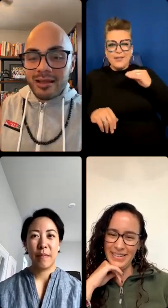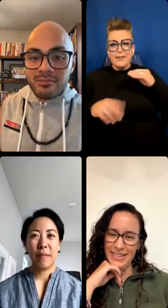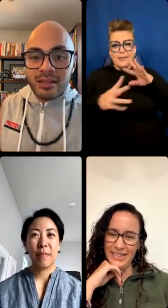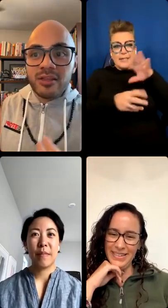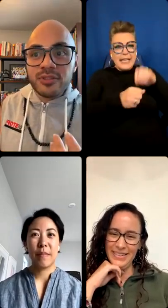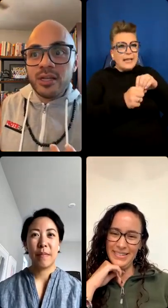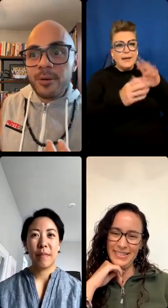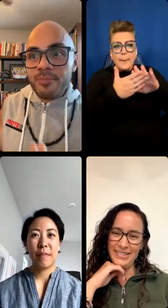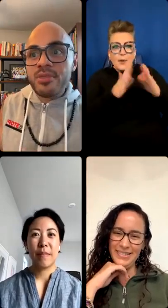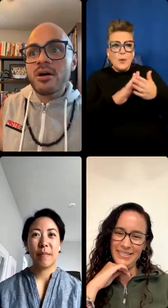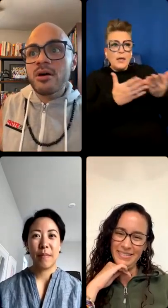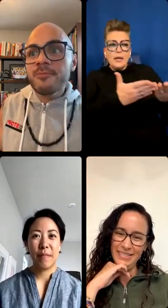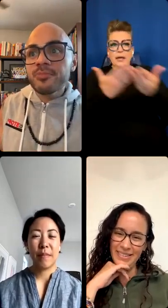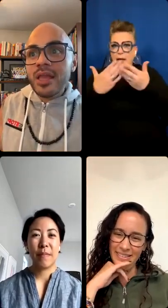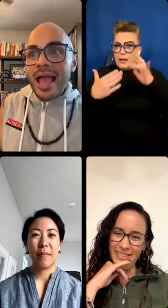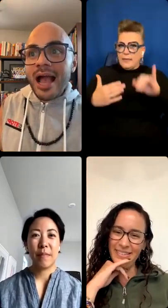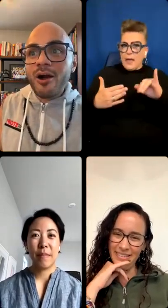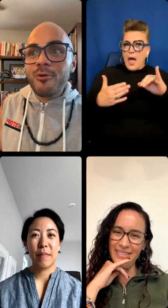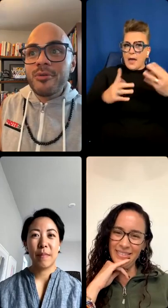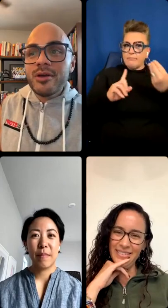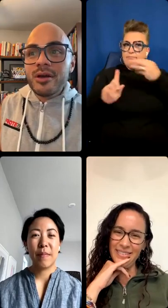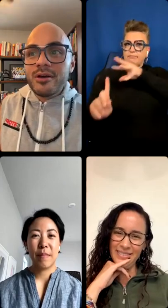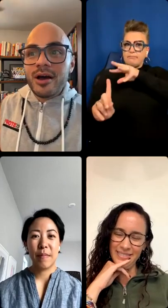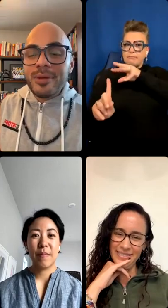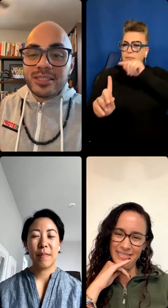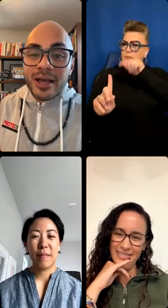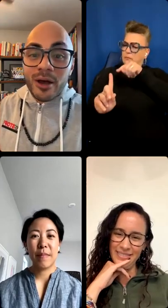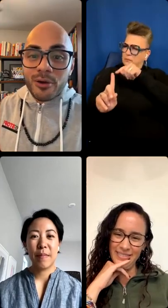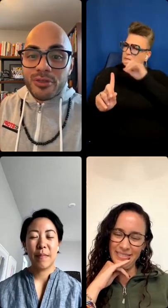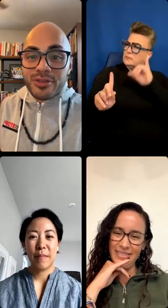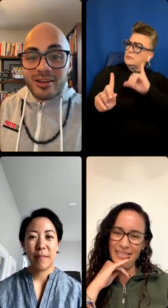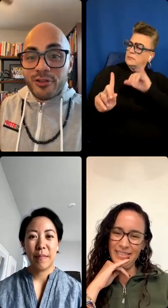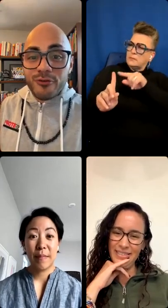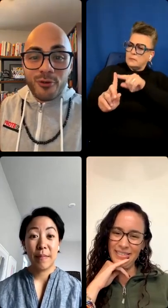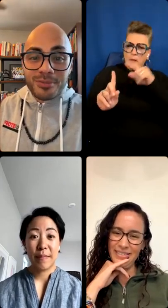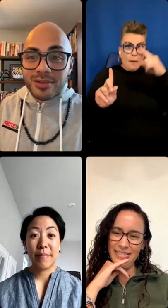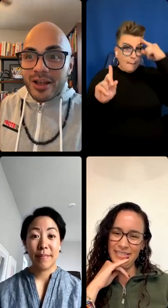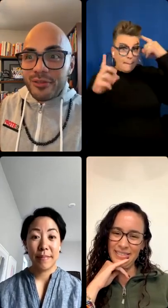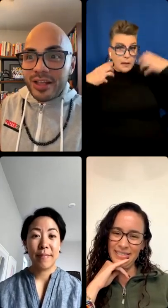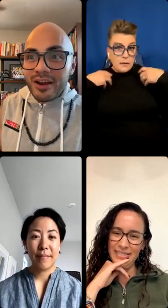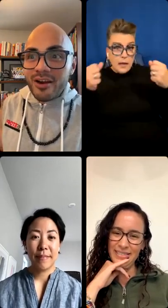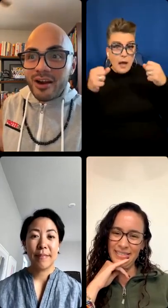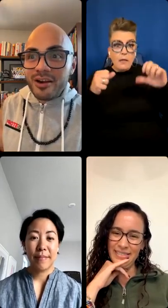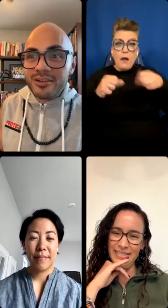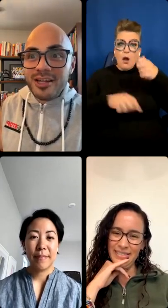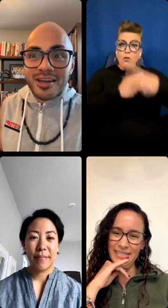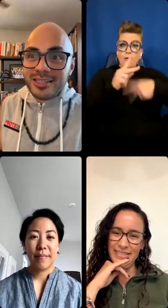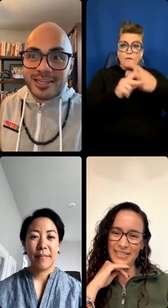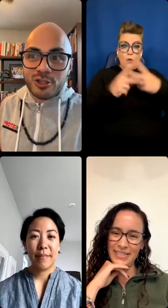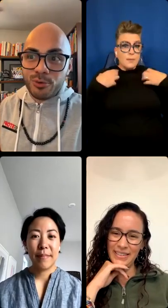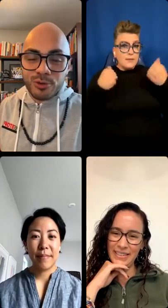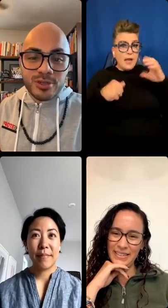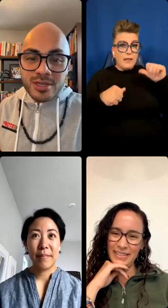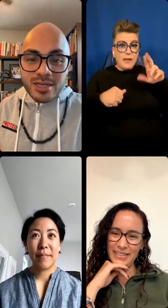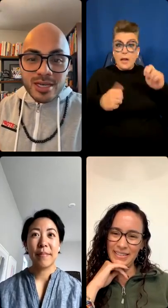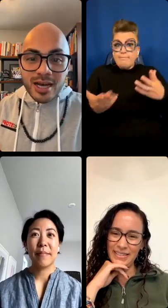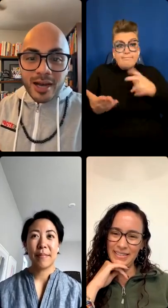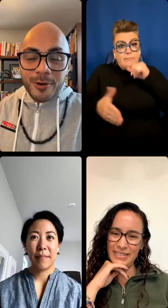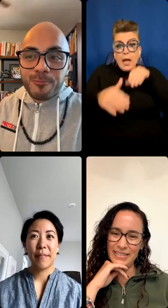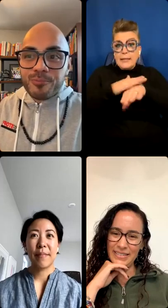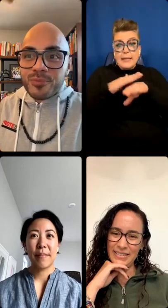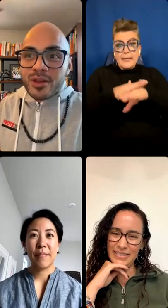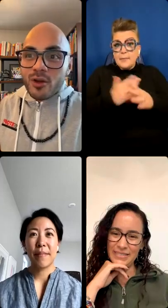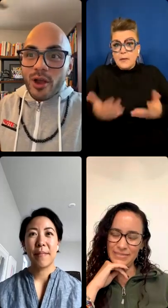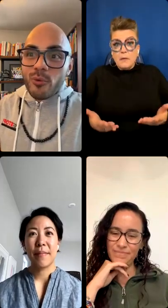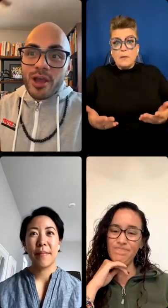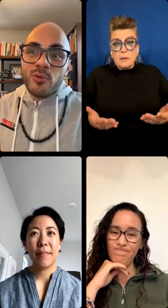around that lifted up the how mental health and other forms of healthcare are not accessible.